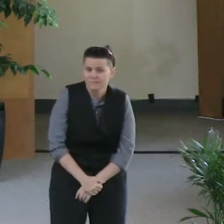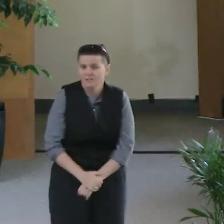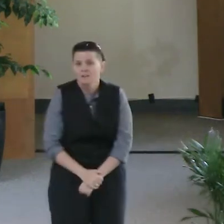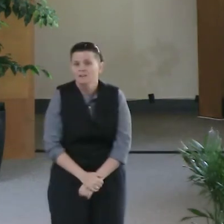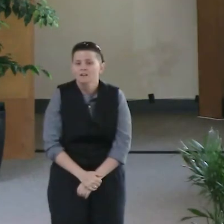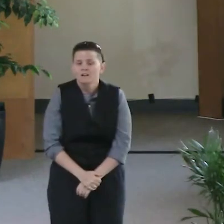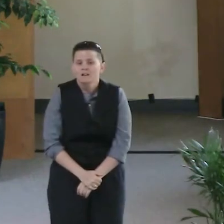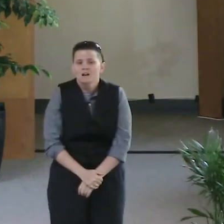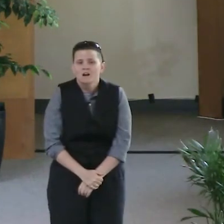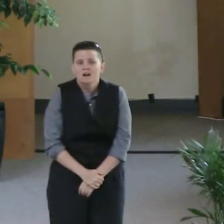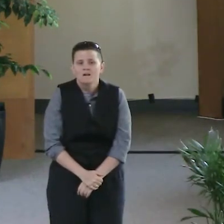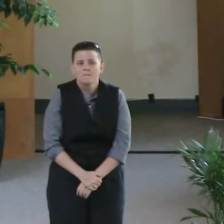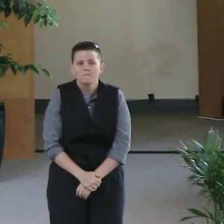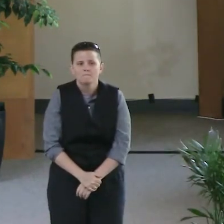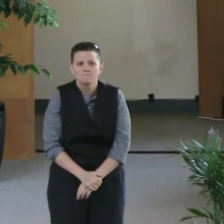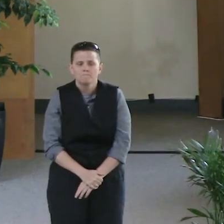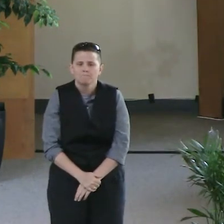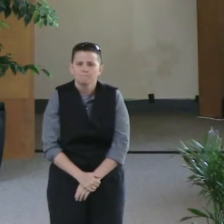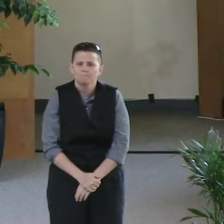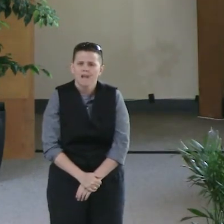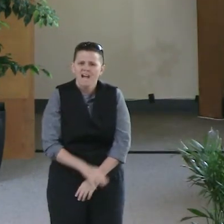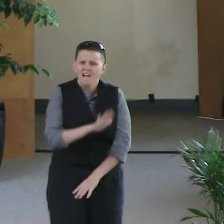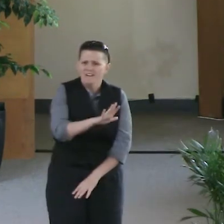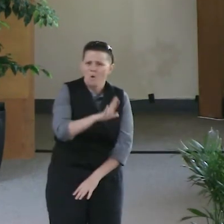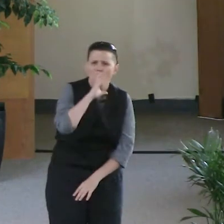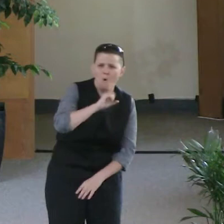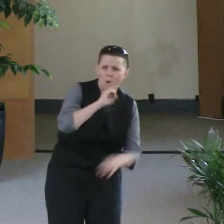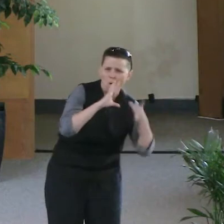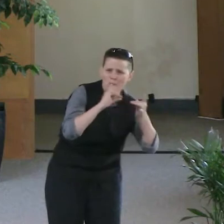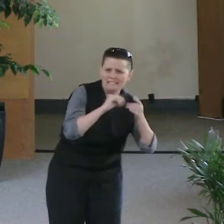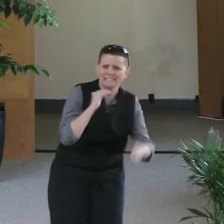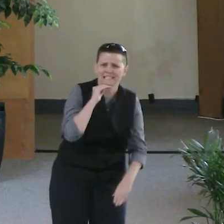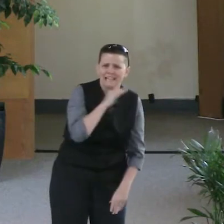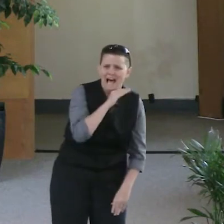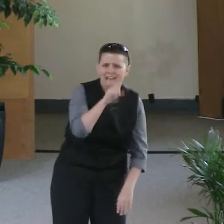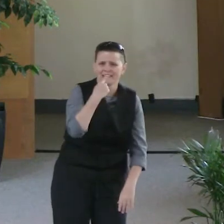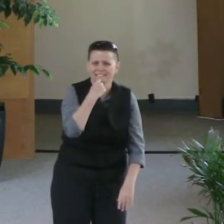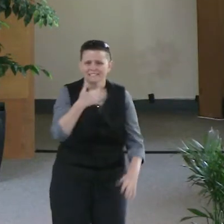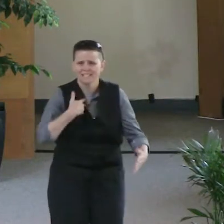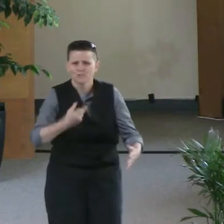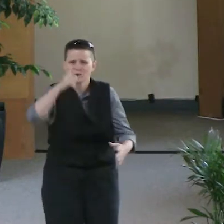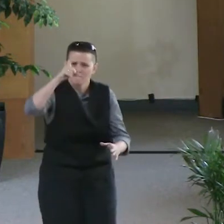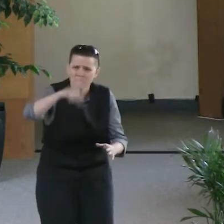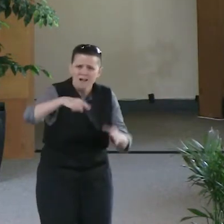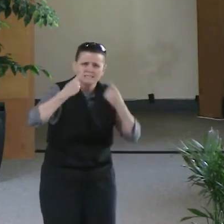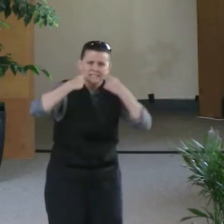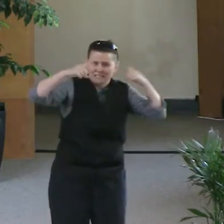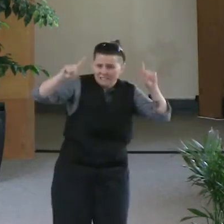Are we willing to release the lie that says division and separation are required for a society to be